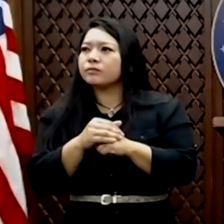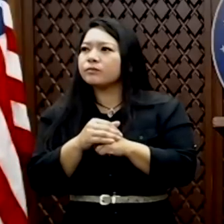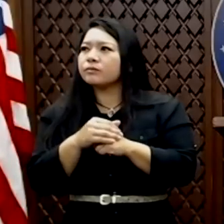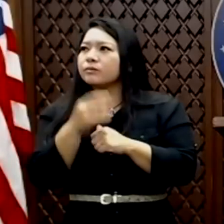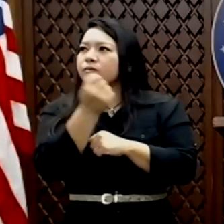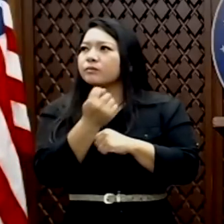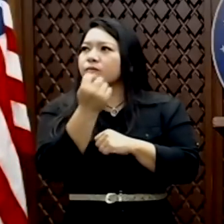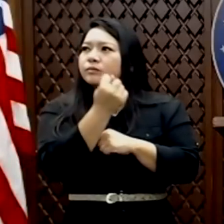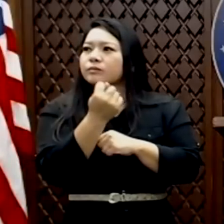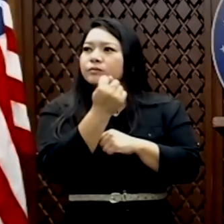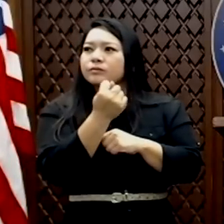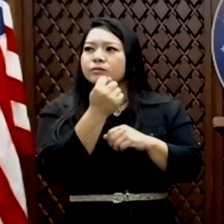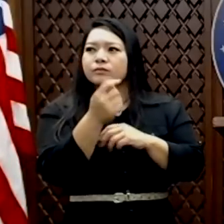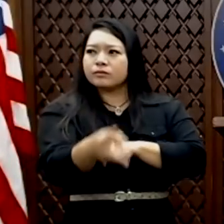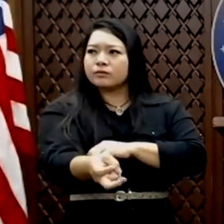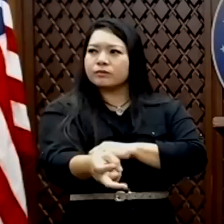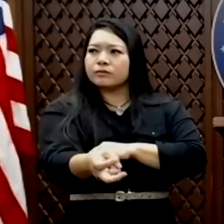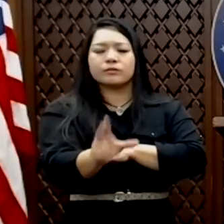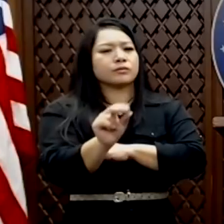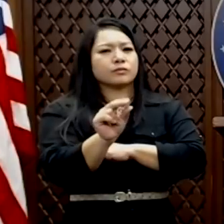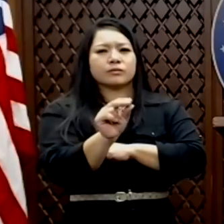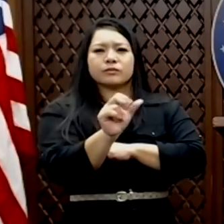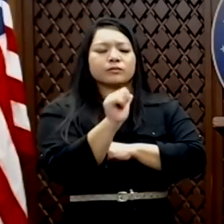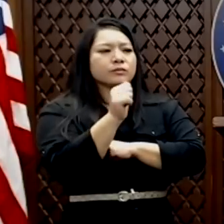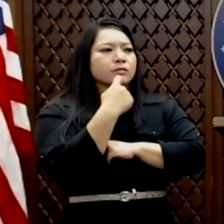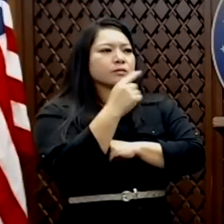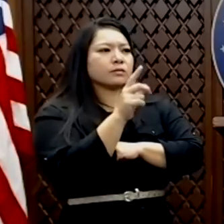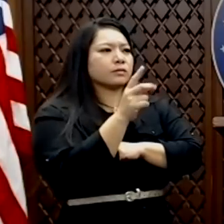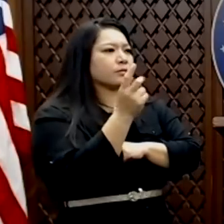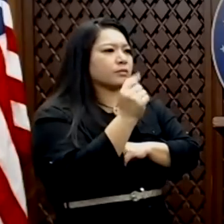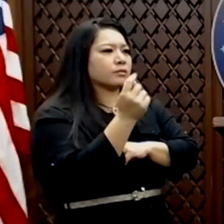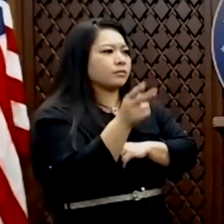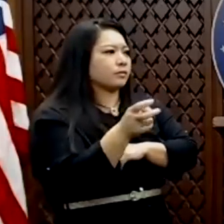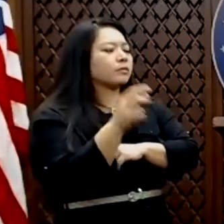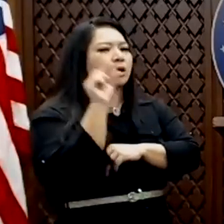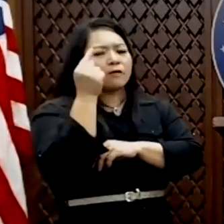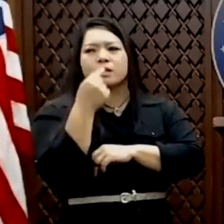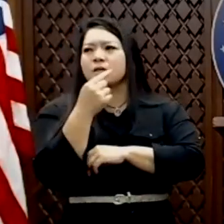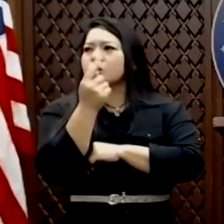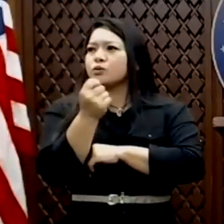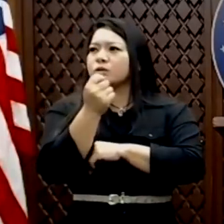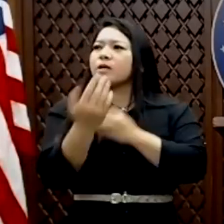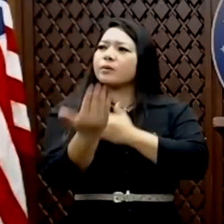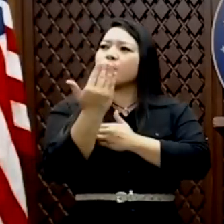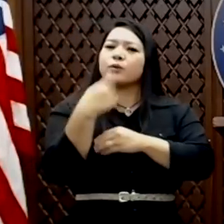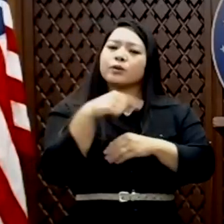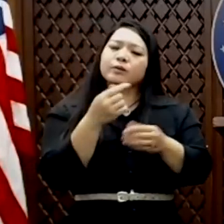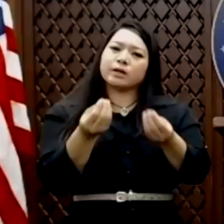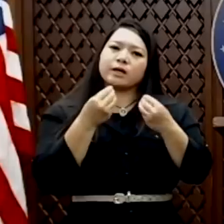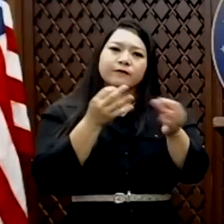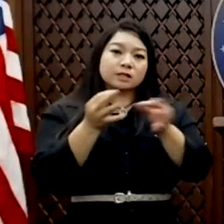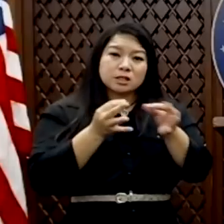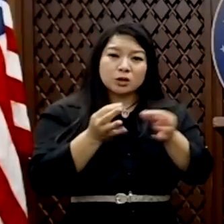Tuesday? At midnight, you said? Or Oh, would it be no, Tuesday, probably in the morning. We'll give details tomorrow. We'll